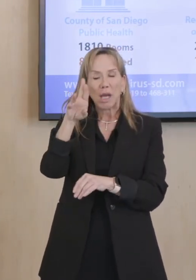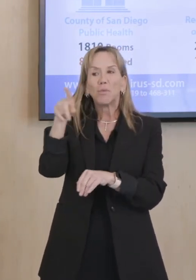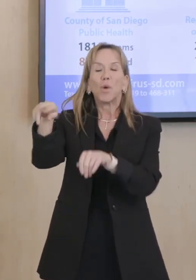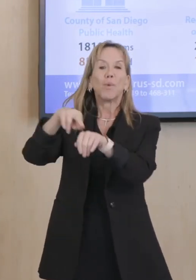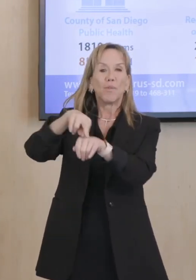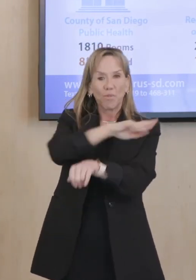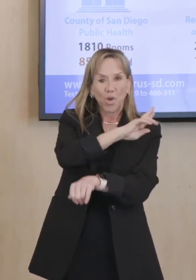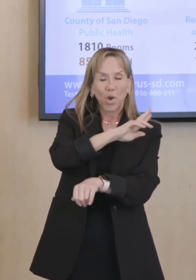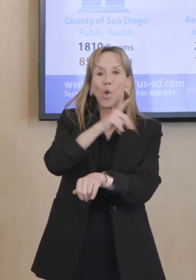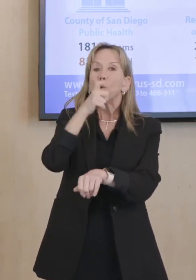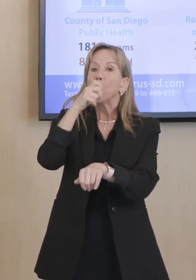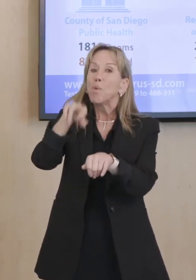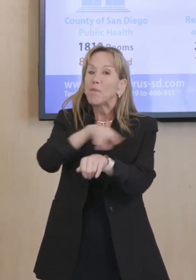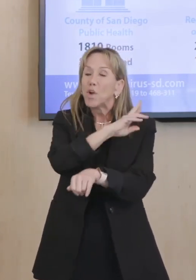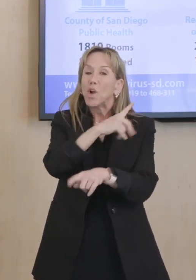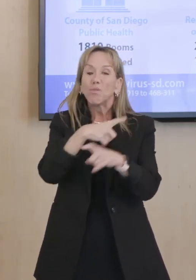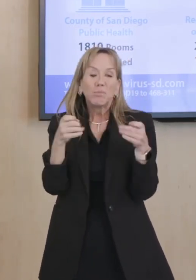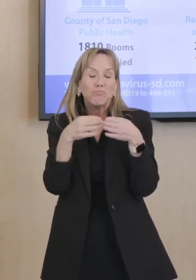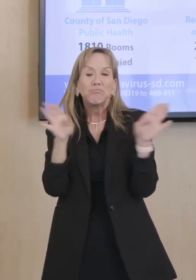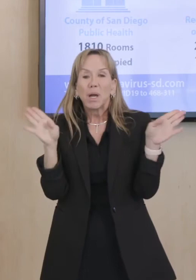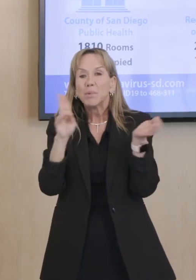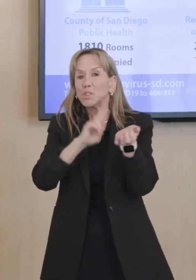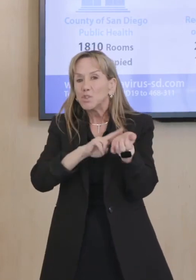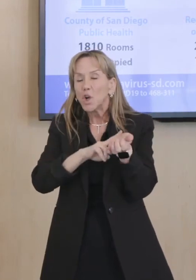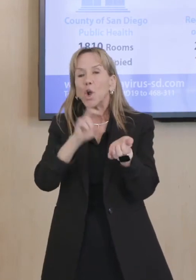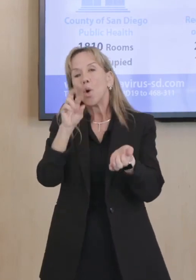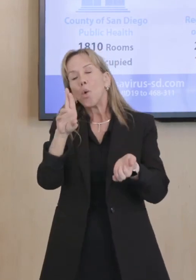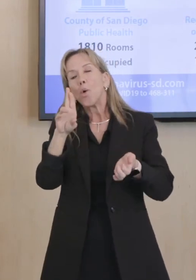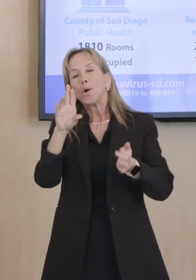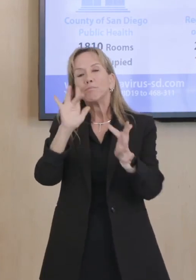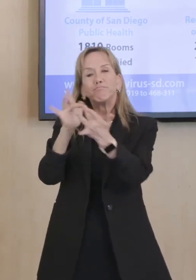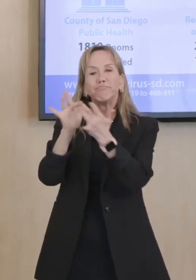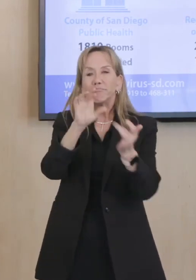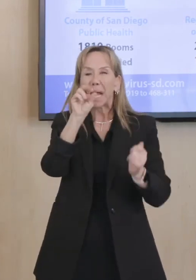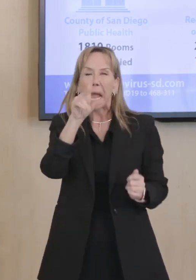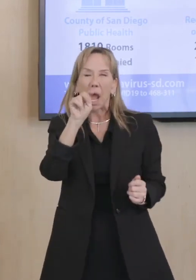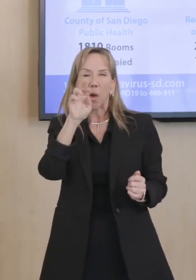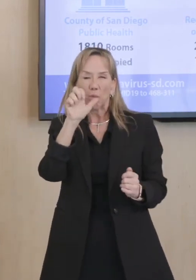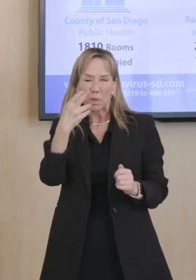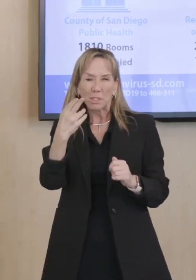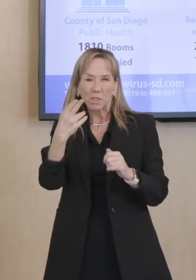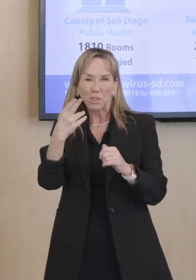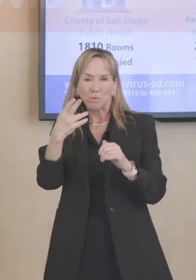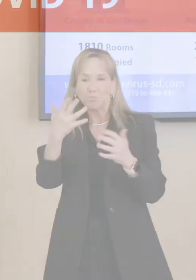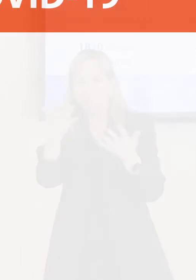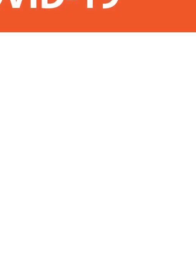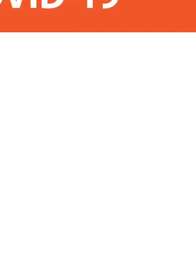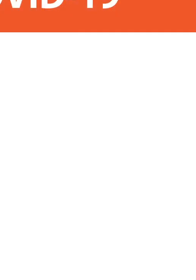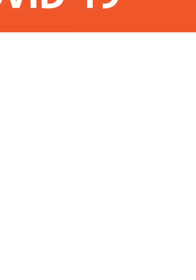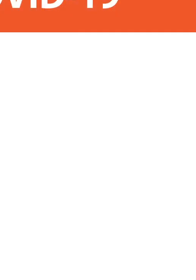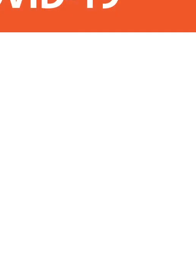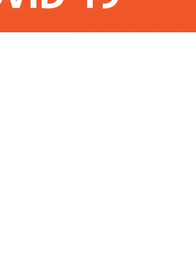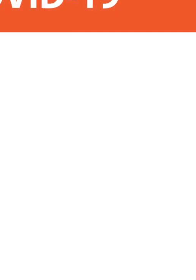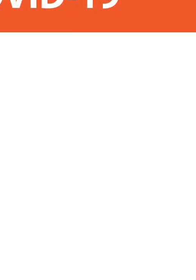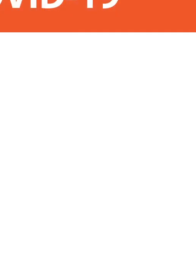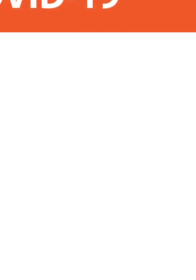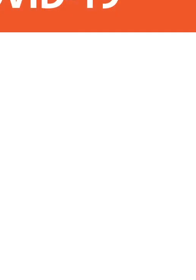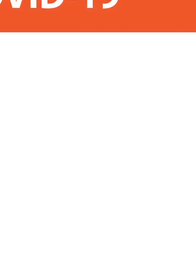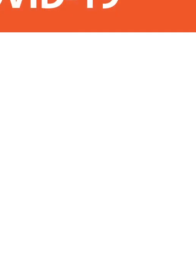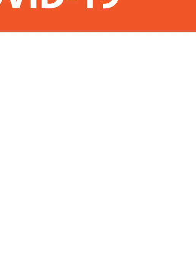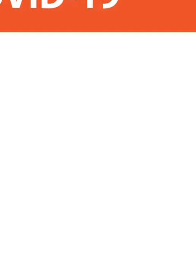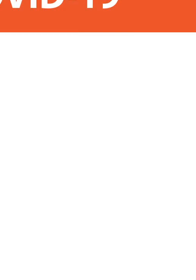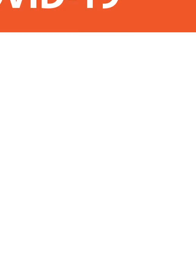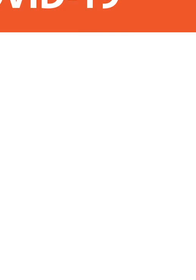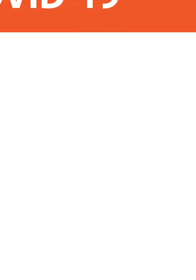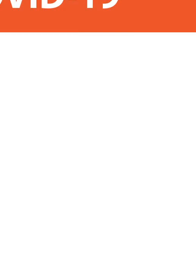public health nurses, either through our homeless outreach teams or through the shelters. We have given 216 of these